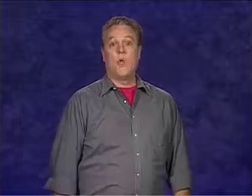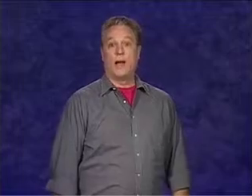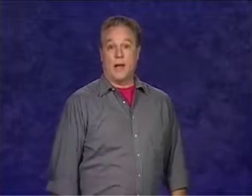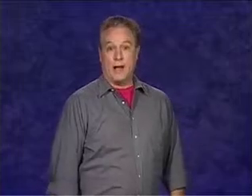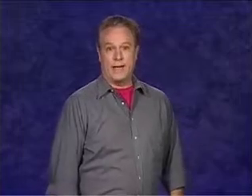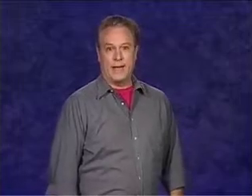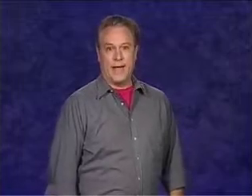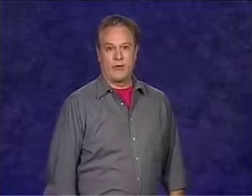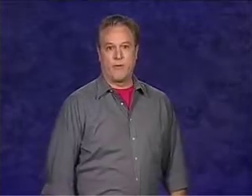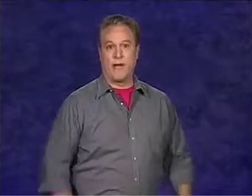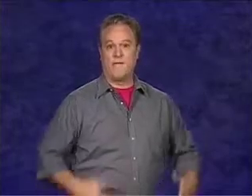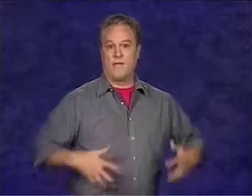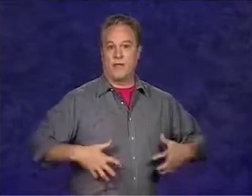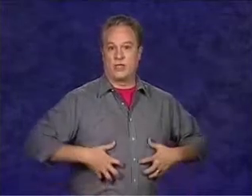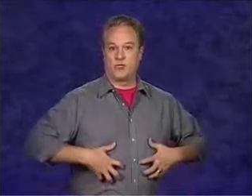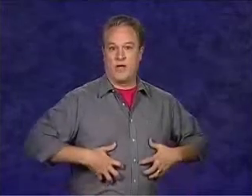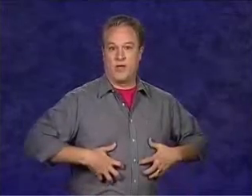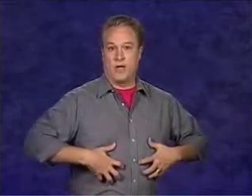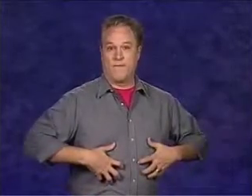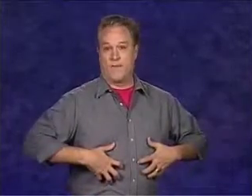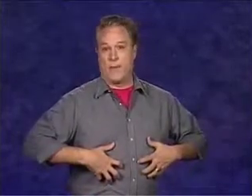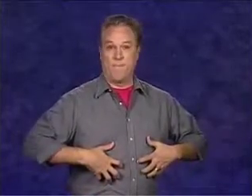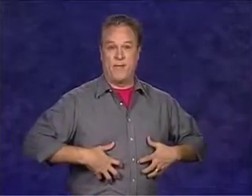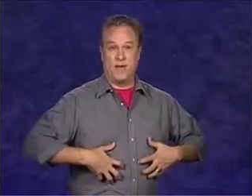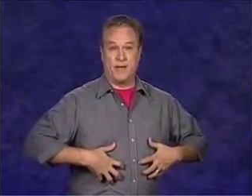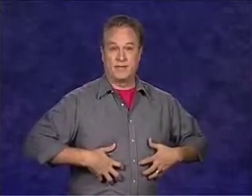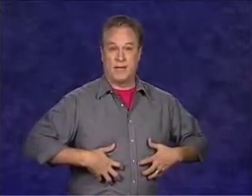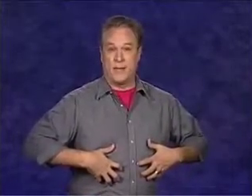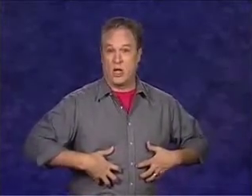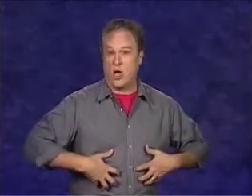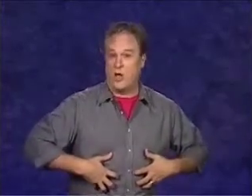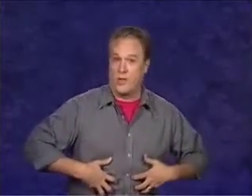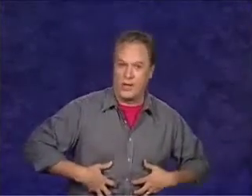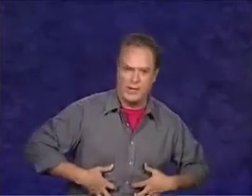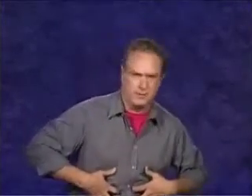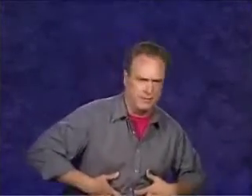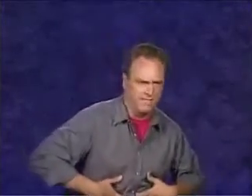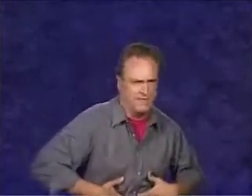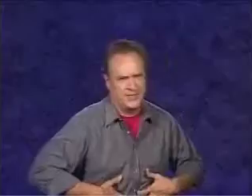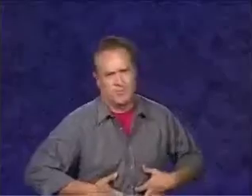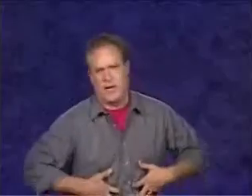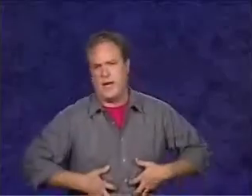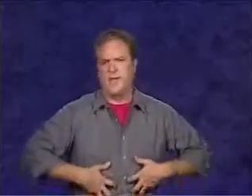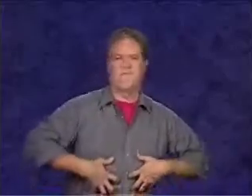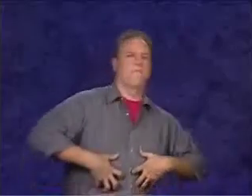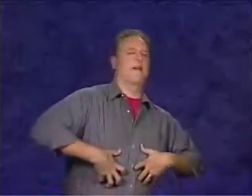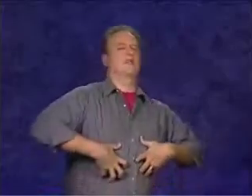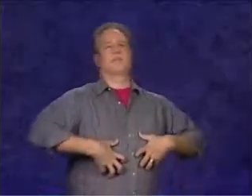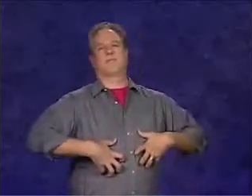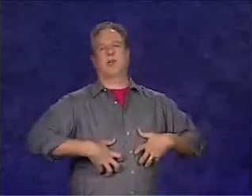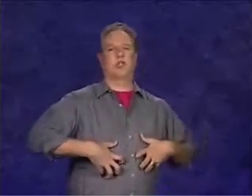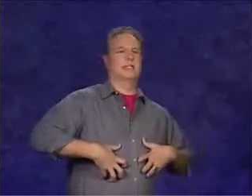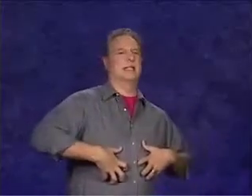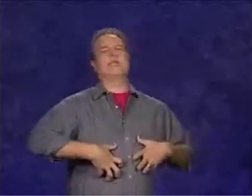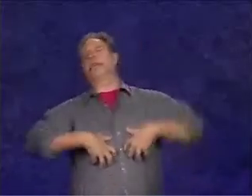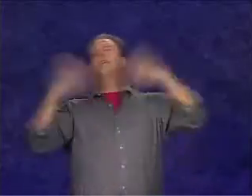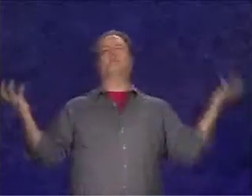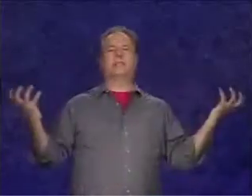When I get angry, my feelings travel up from the pit of my stomach all the way up to my face, where any facial expression is